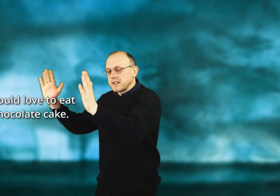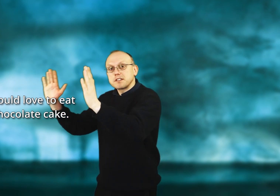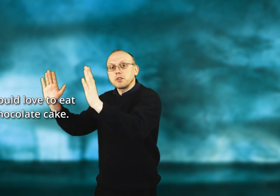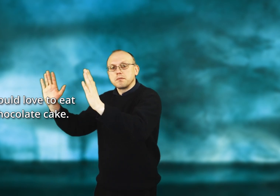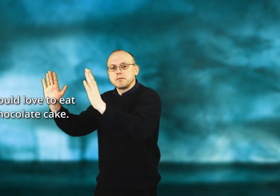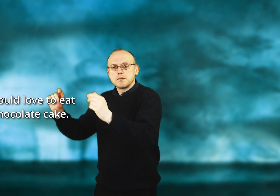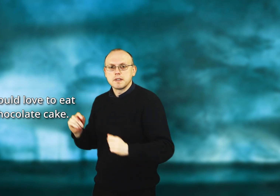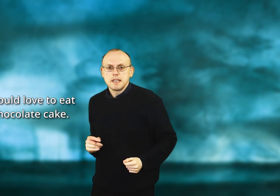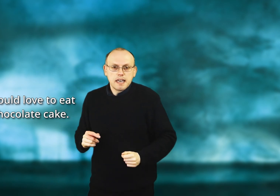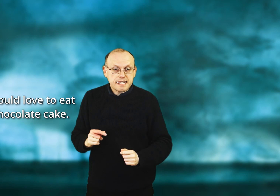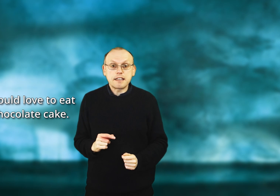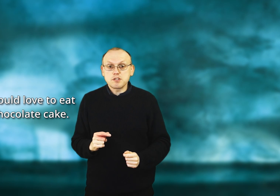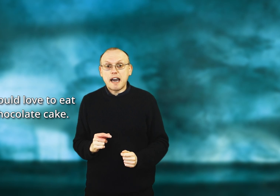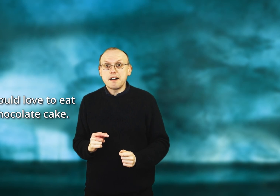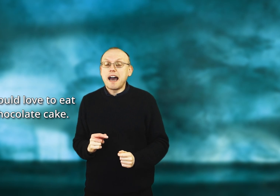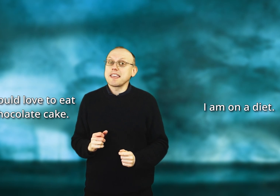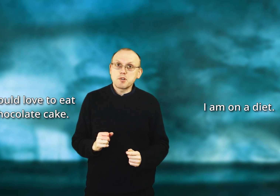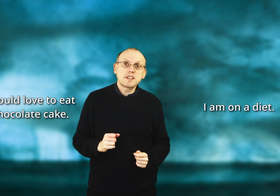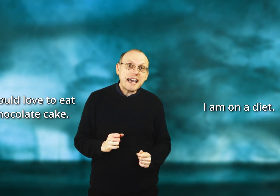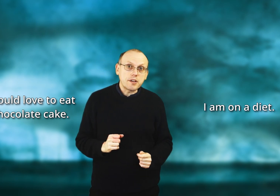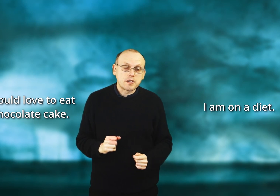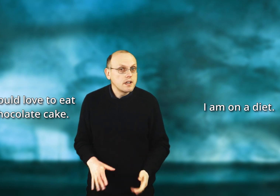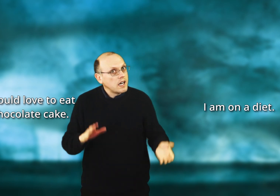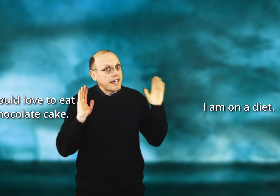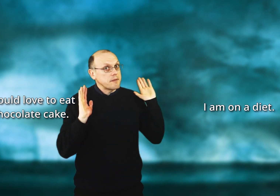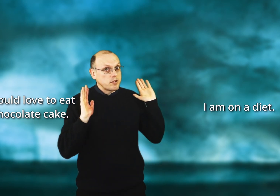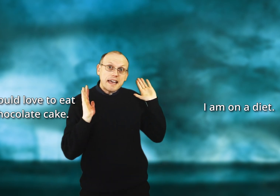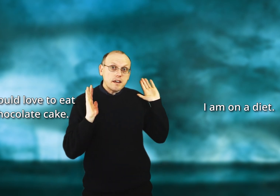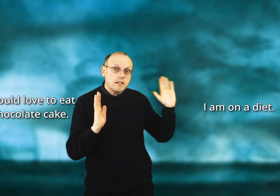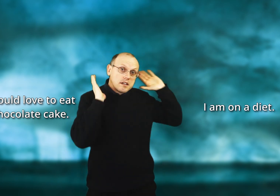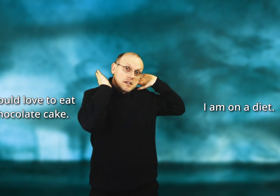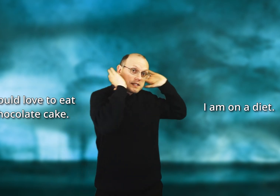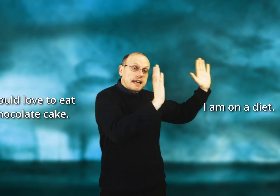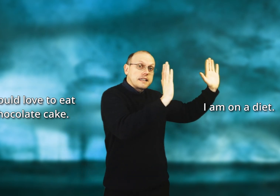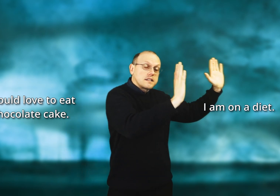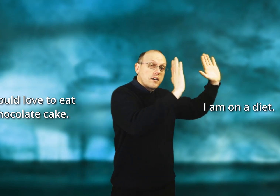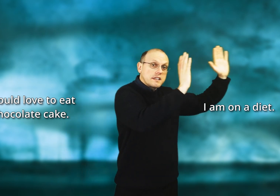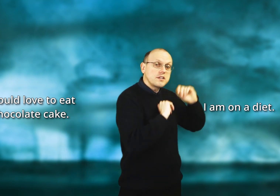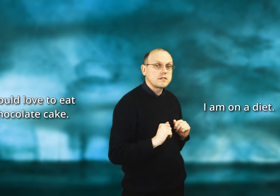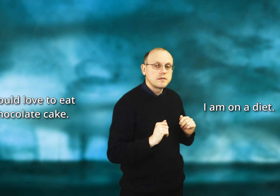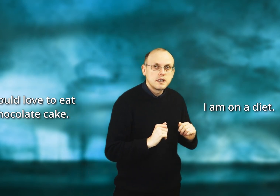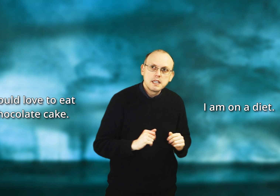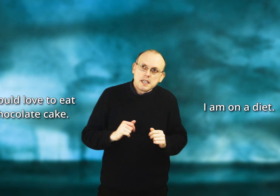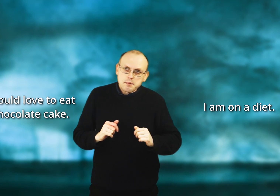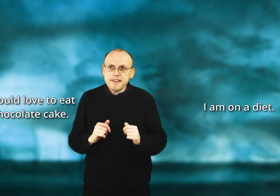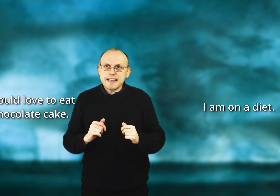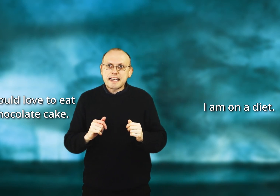own. I can also have, I am on a diet. I am on a diet stands on its own. But then I can